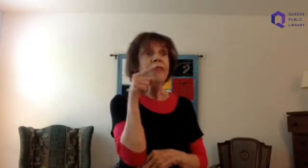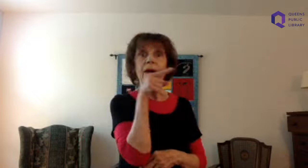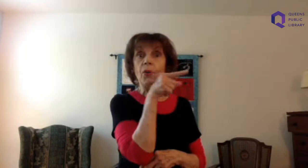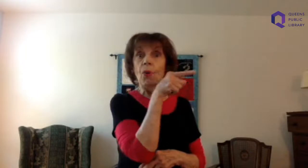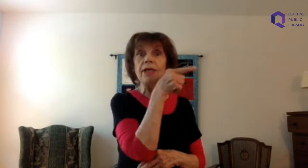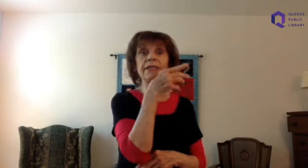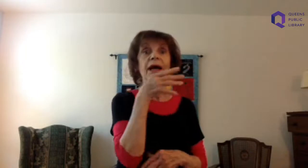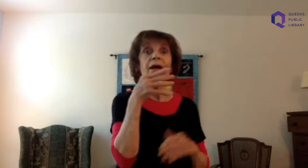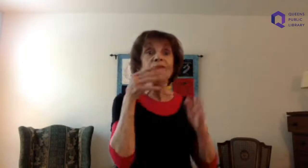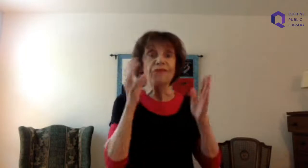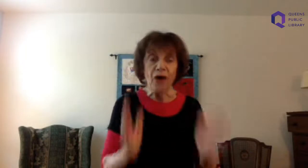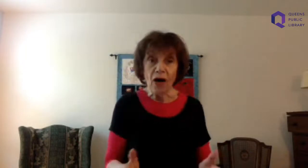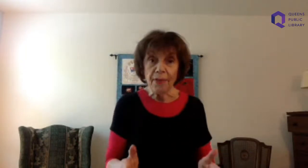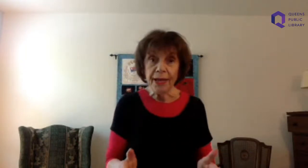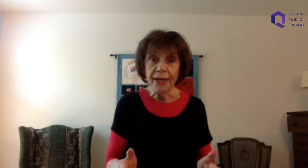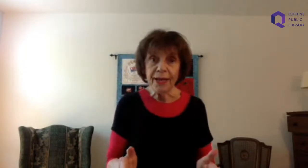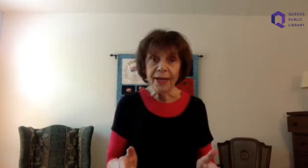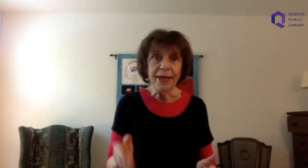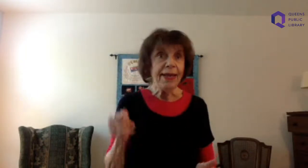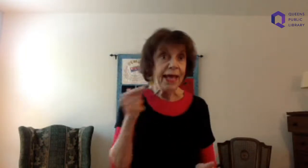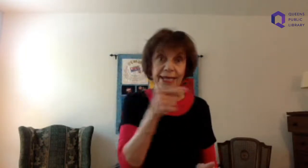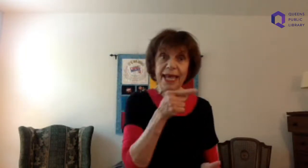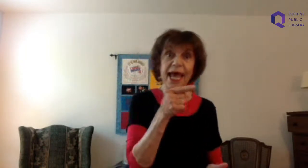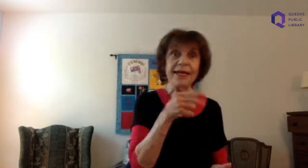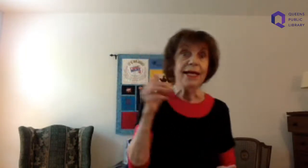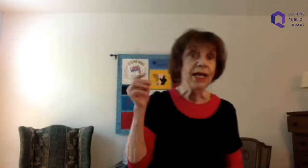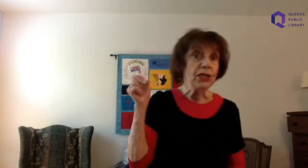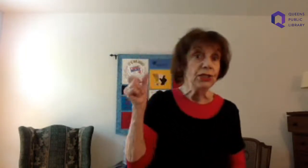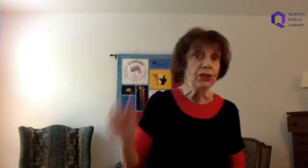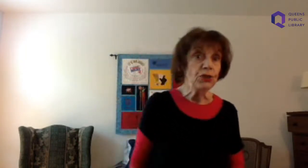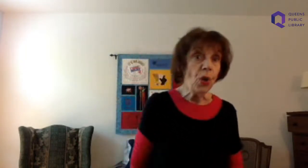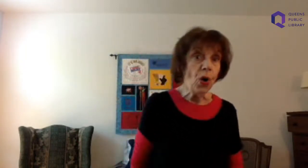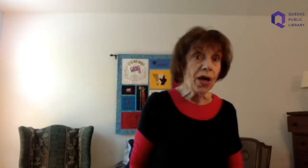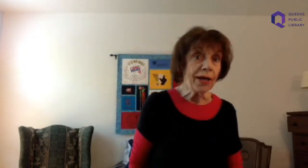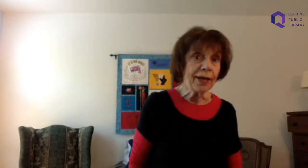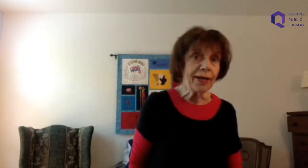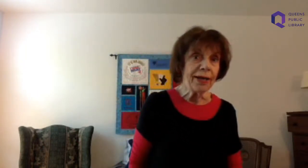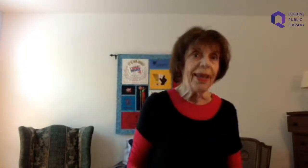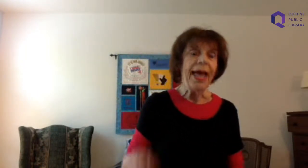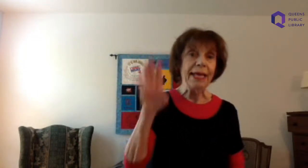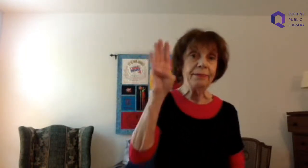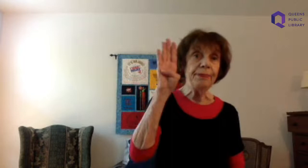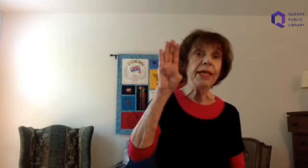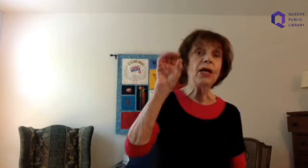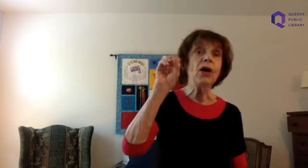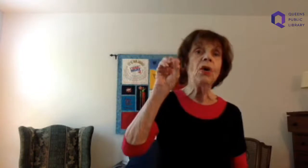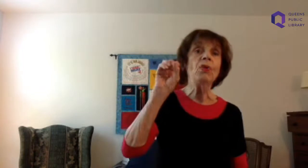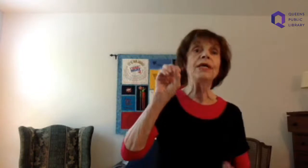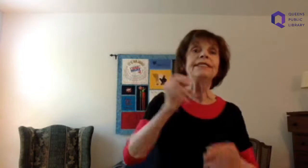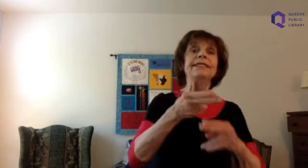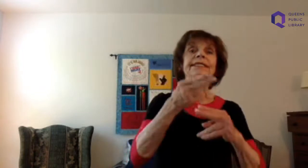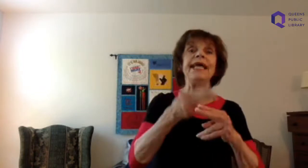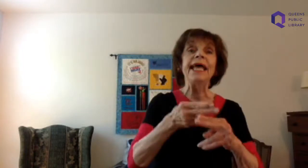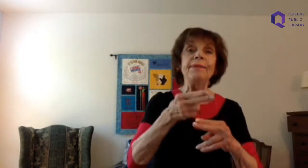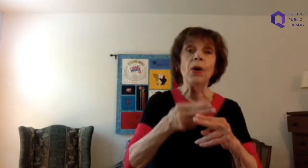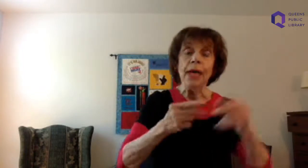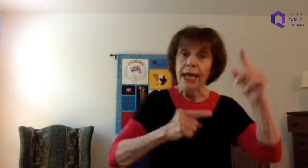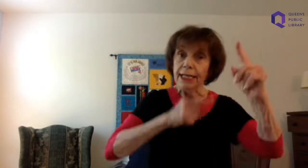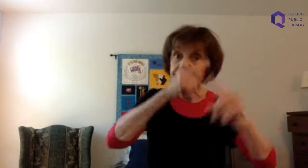There was a farmer, and he had a dog, and Bingo was his name. Oh, his